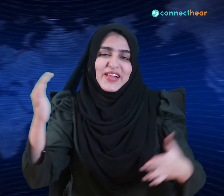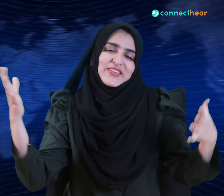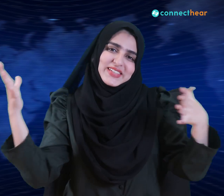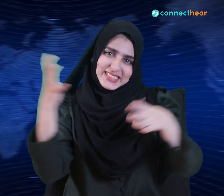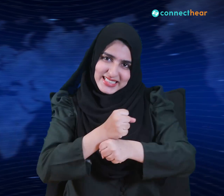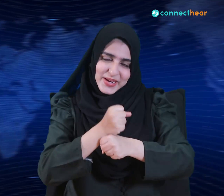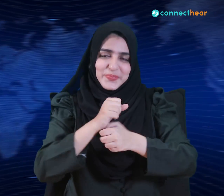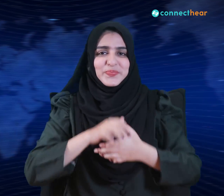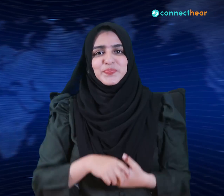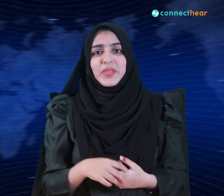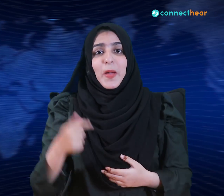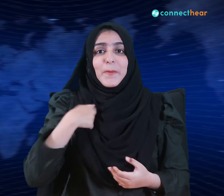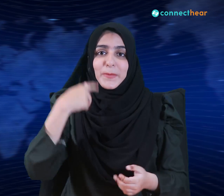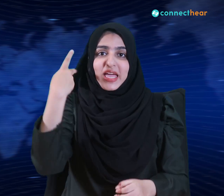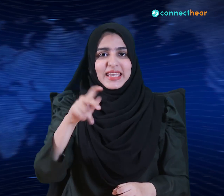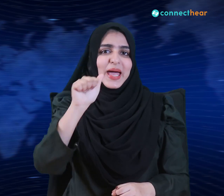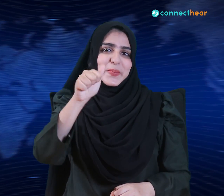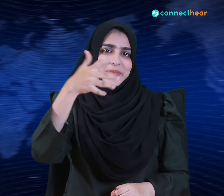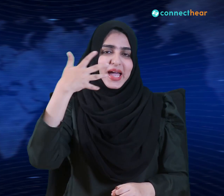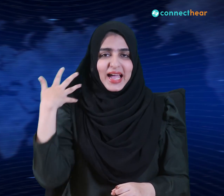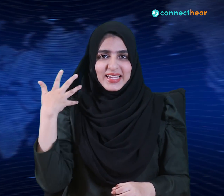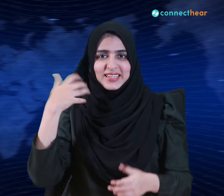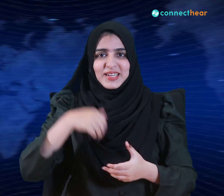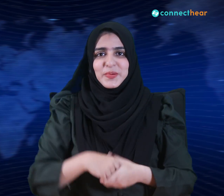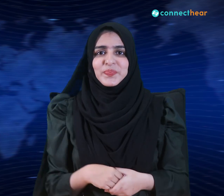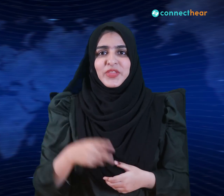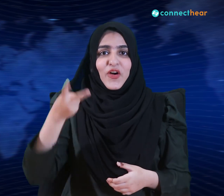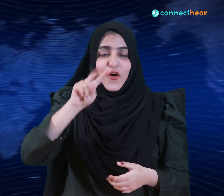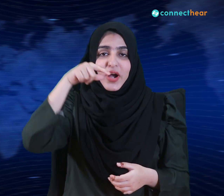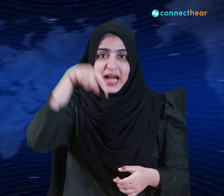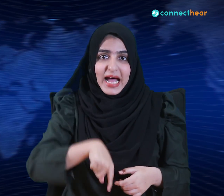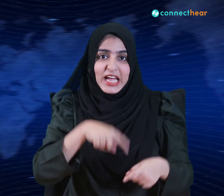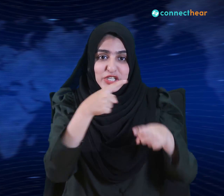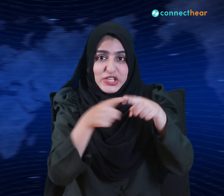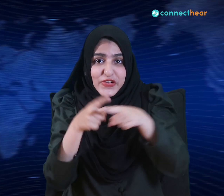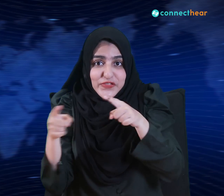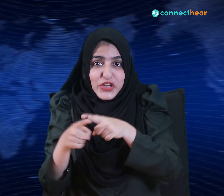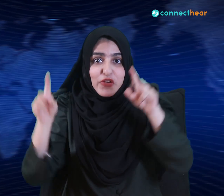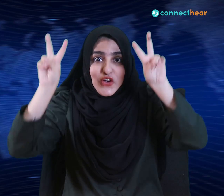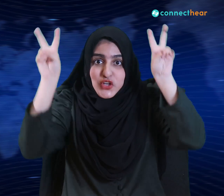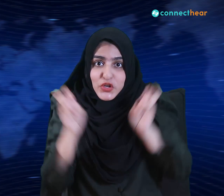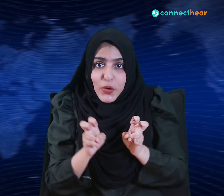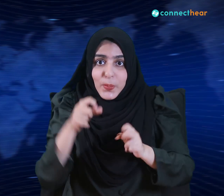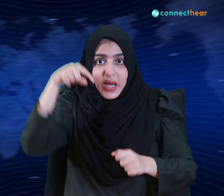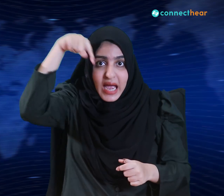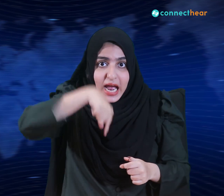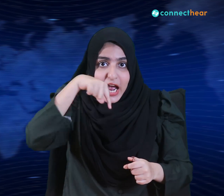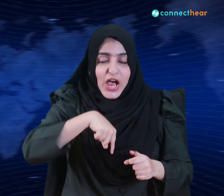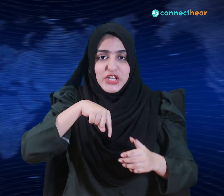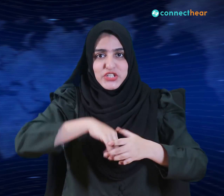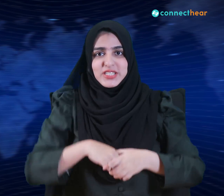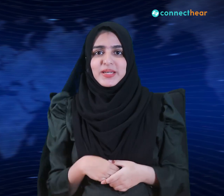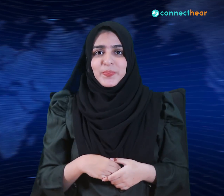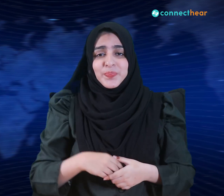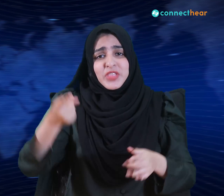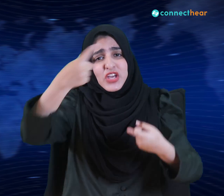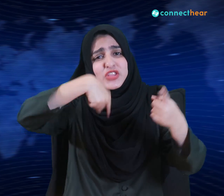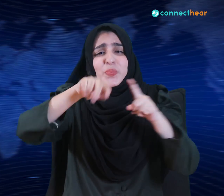Hello, everyone. My name is Alia, and these are the top stories for today. Make